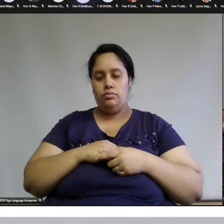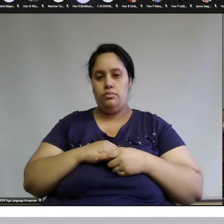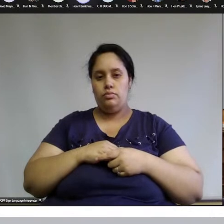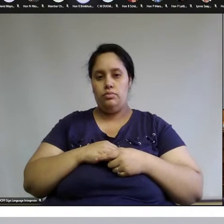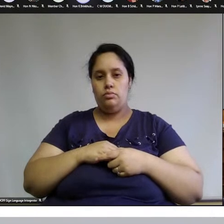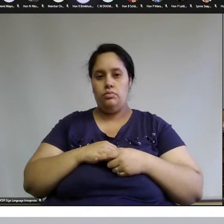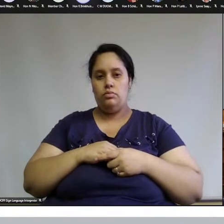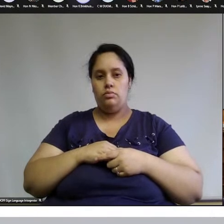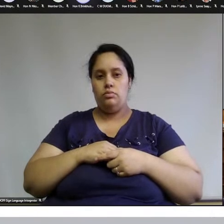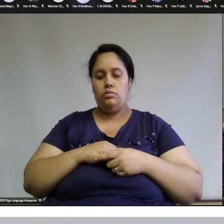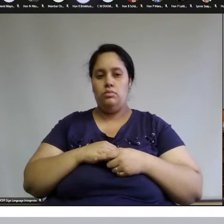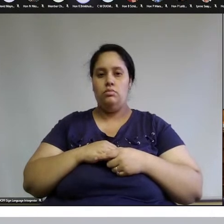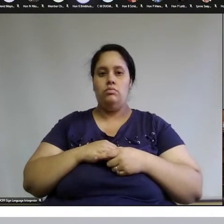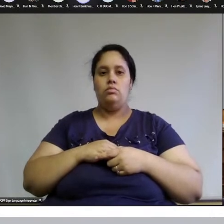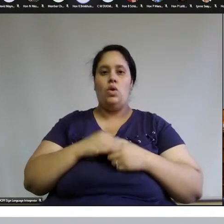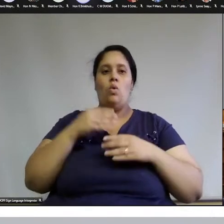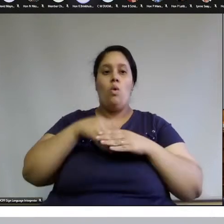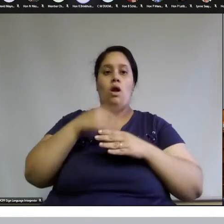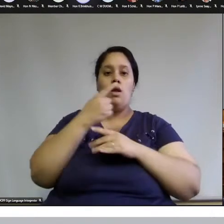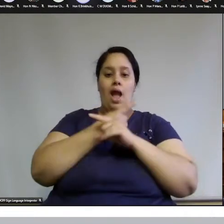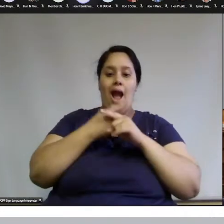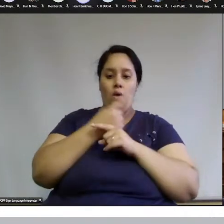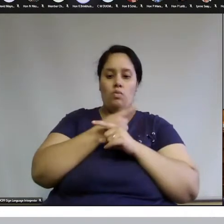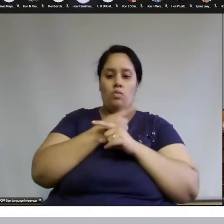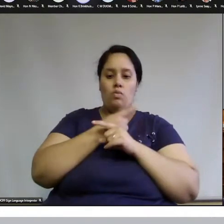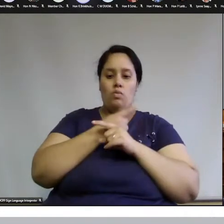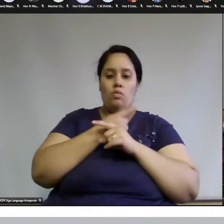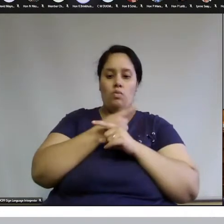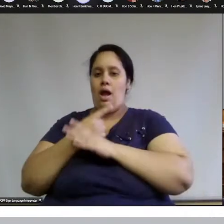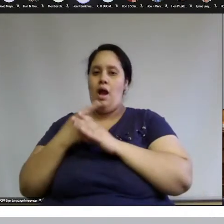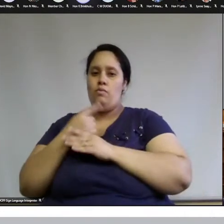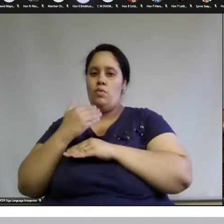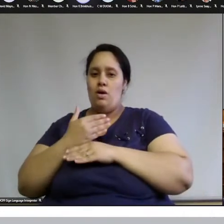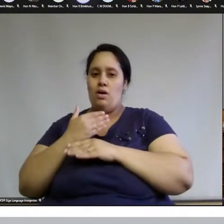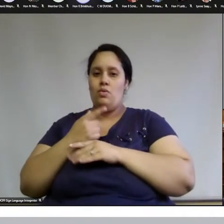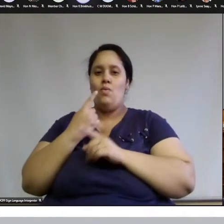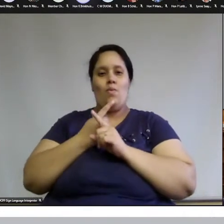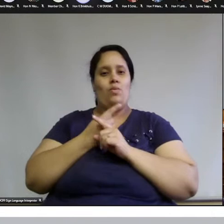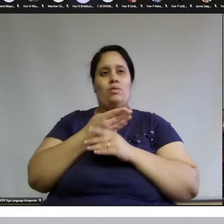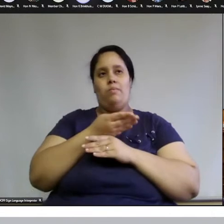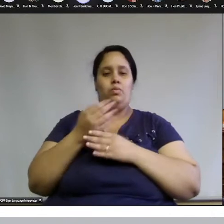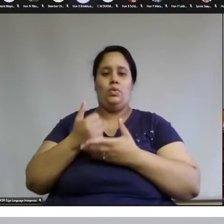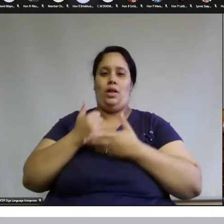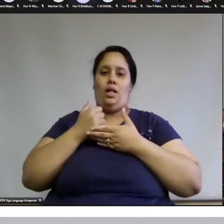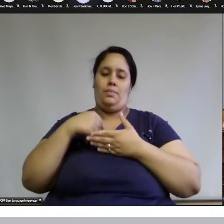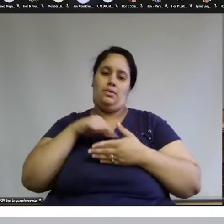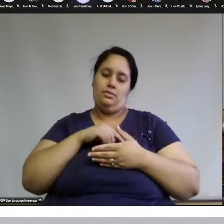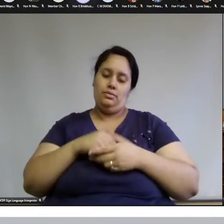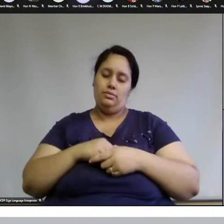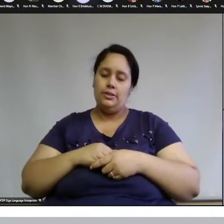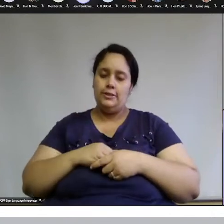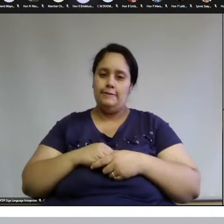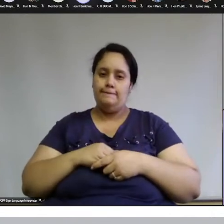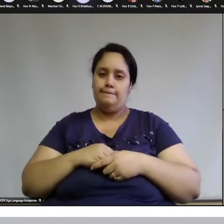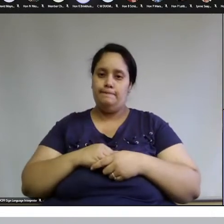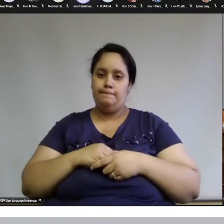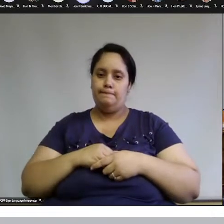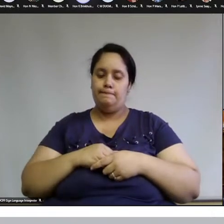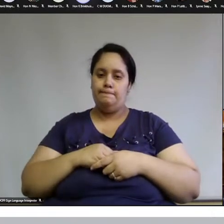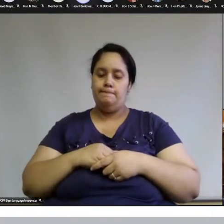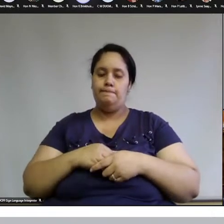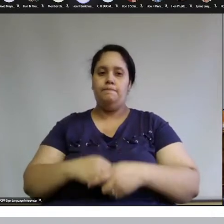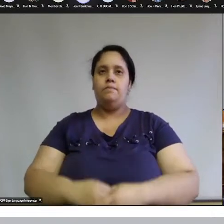hours or even after working hours. He was always there to assist us when we call upon him. And also I would like to